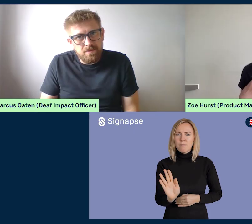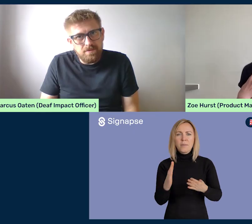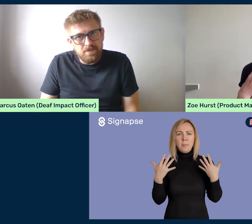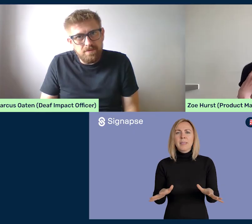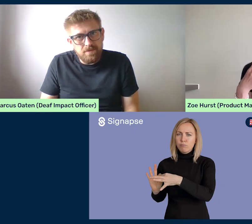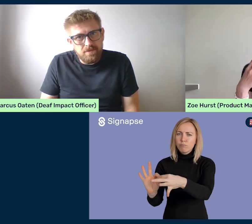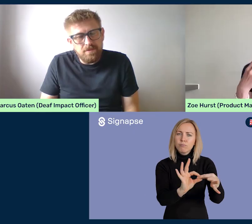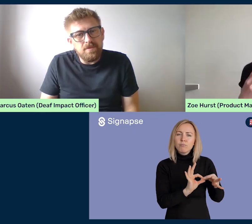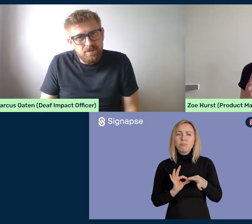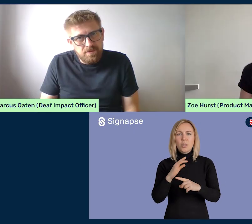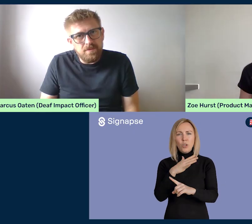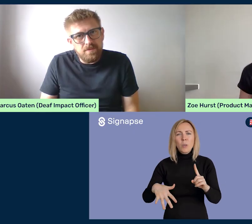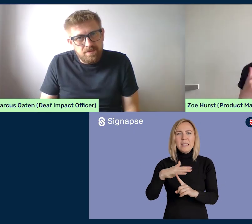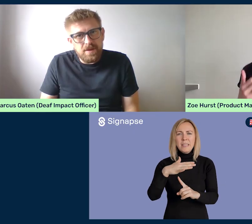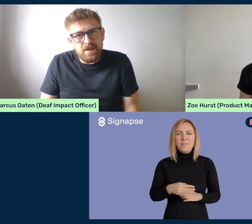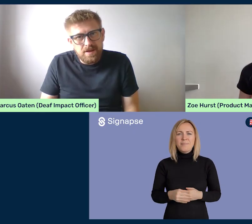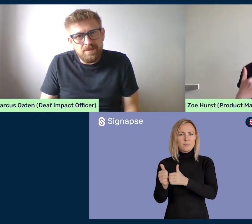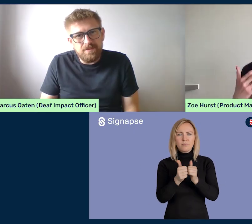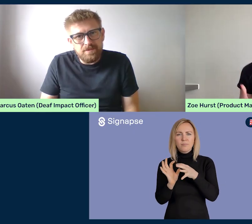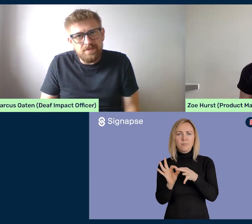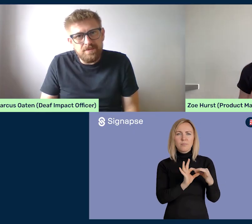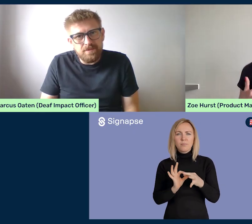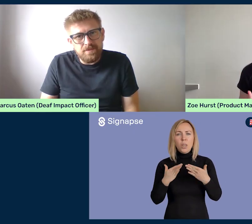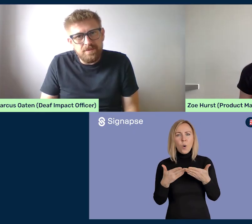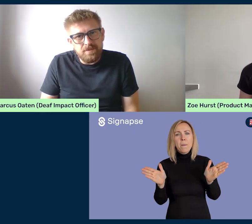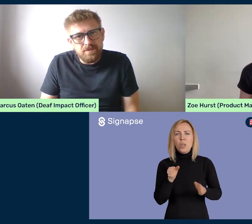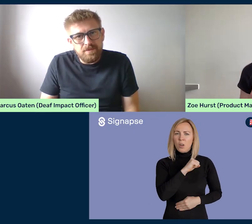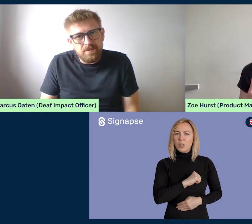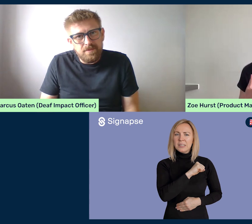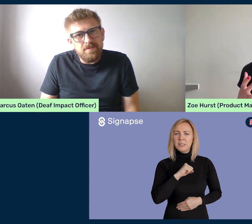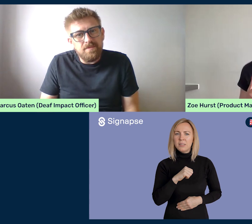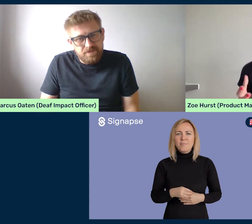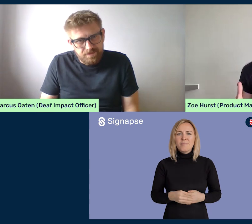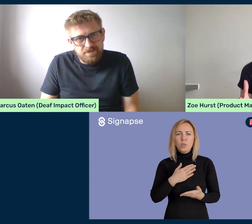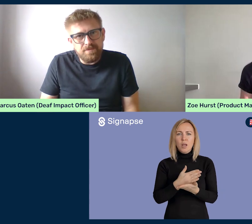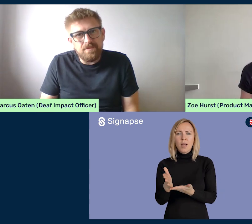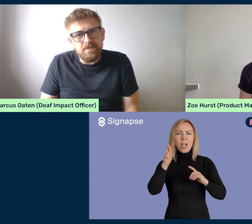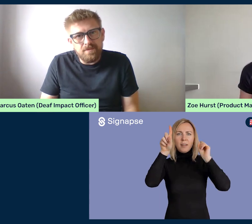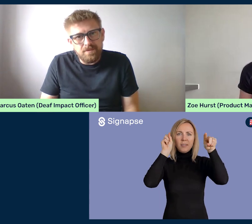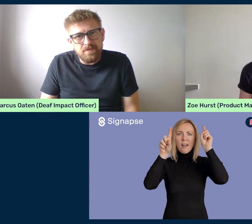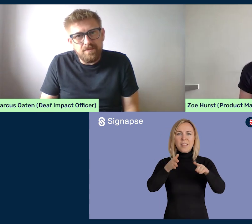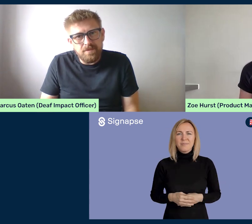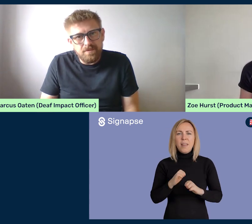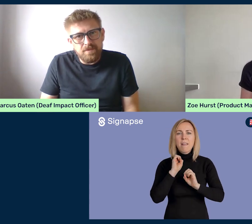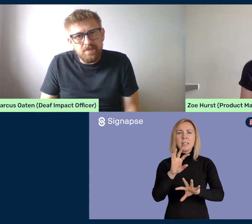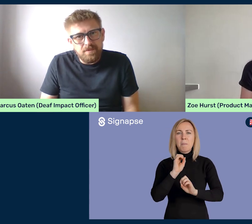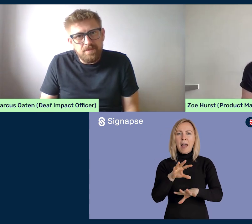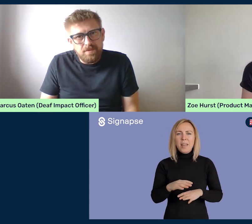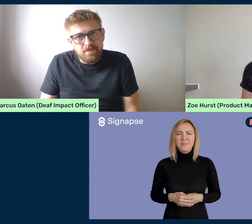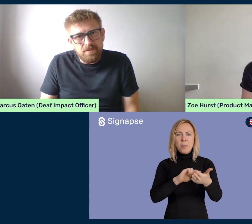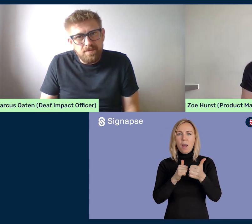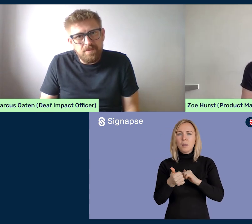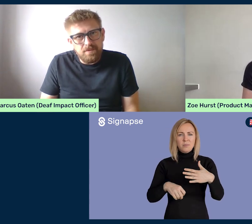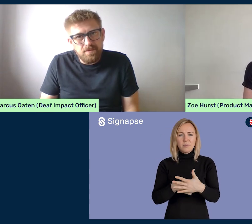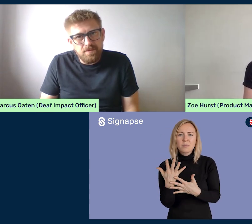can kind of in partnership build through the feedback and to come to a product that we're really